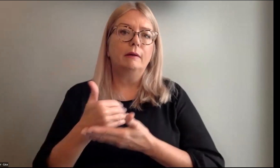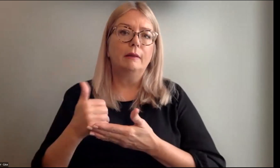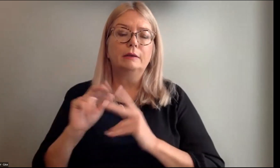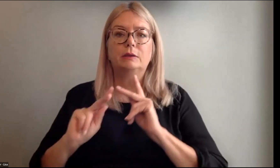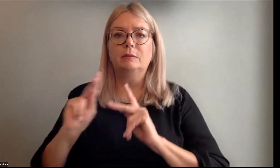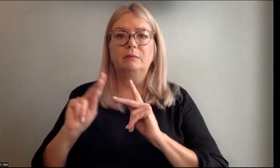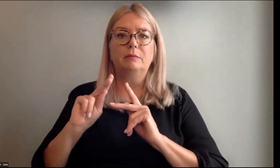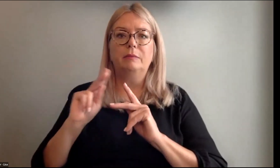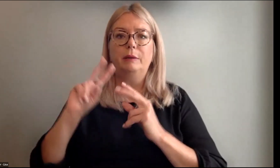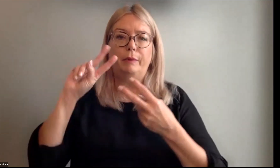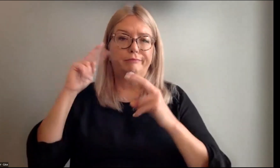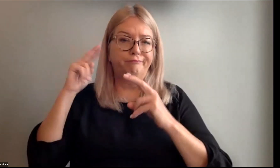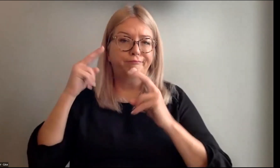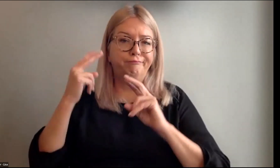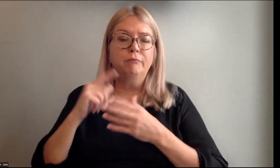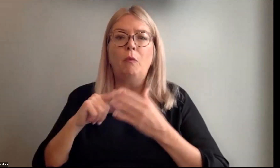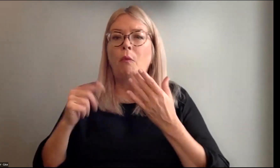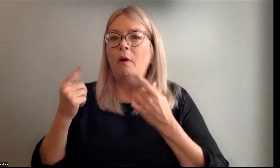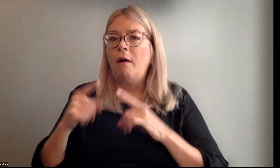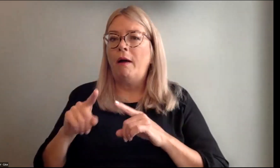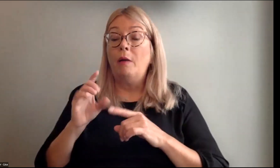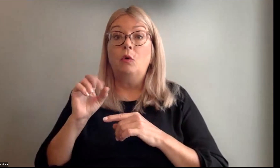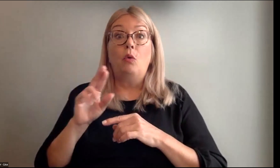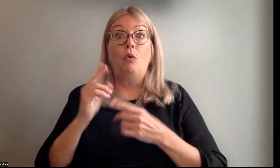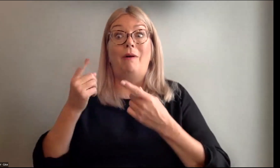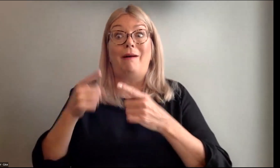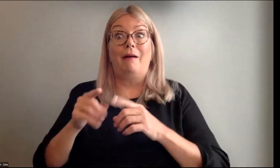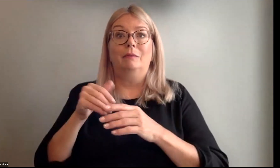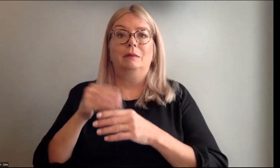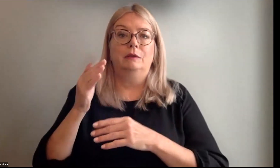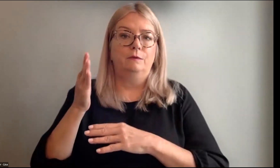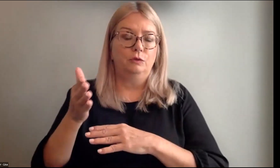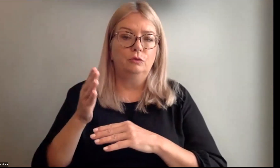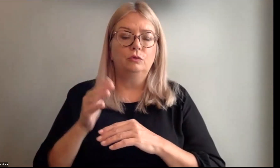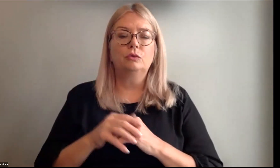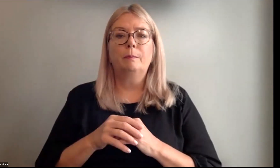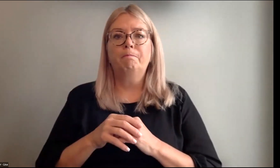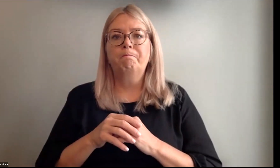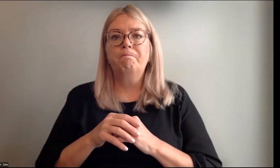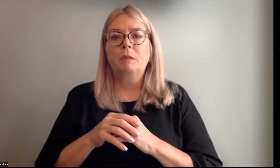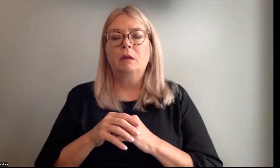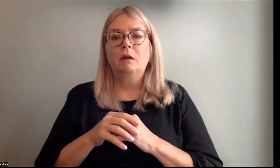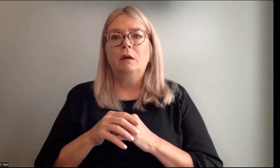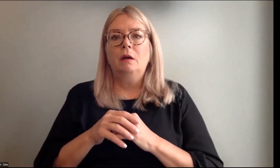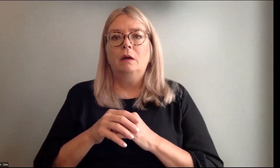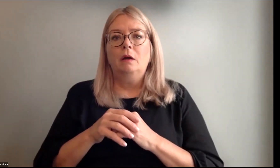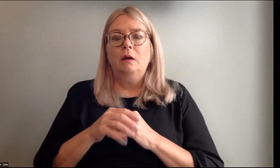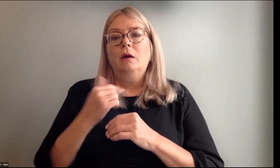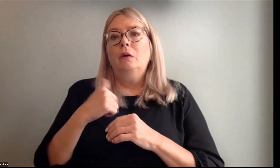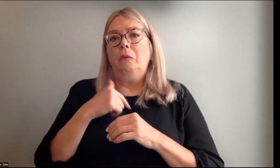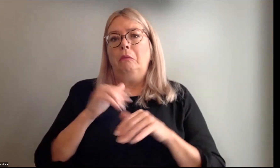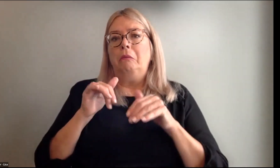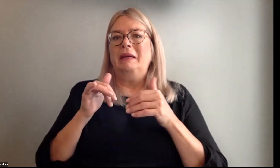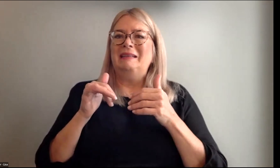was actually happening or what was going to happen. And I would note, we remain concerned that